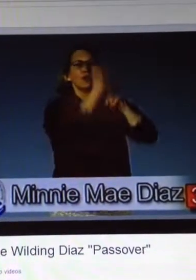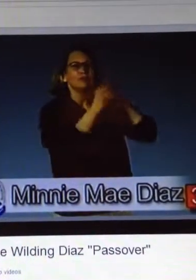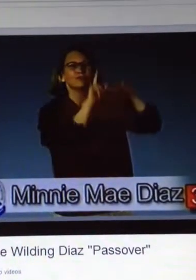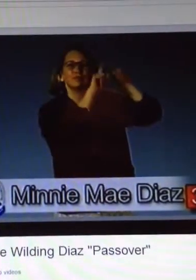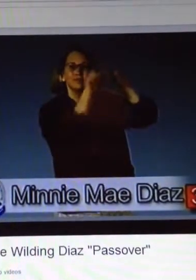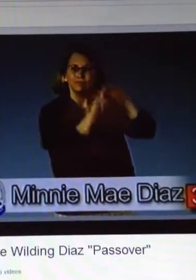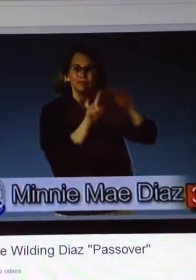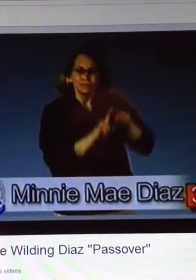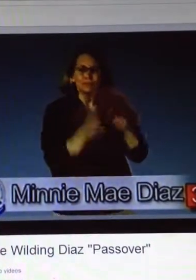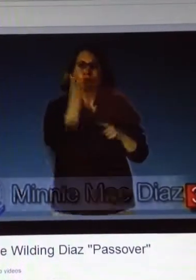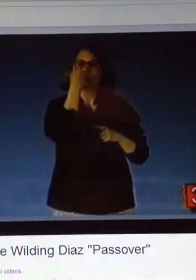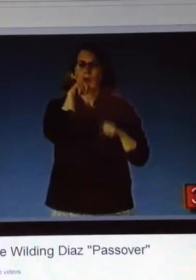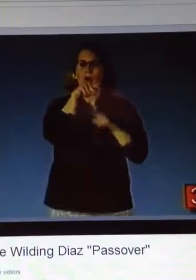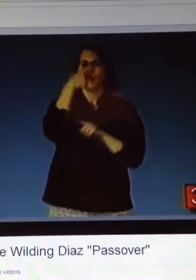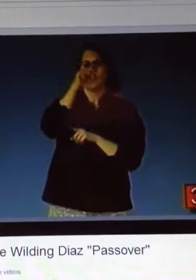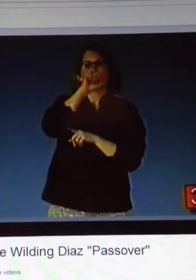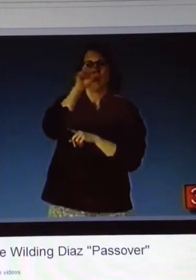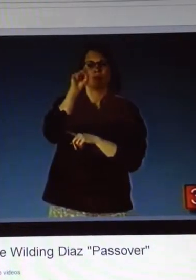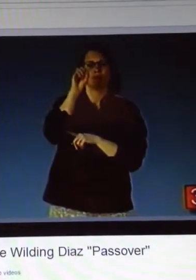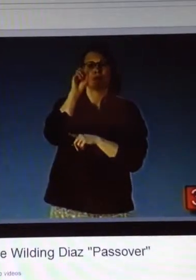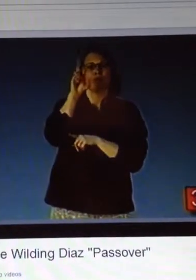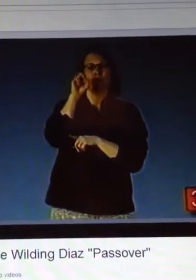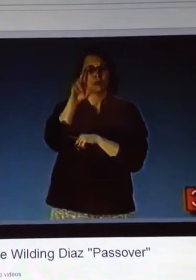always been fascinated in Jewish history and culture,